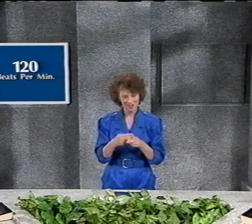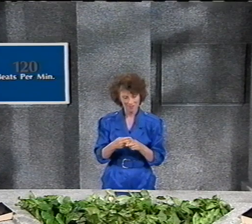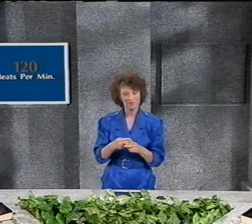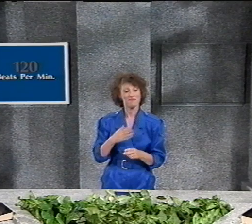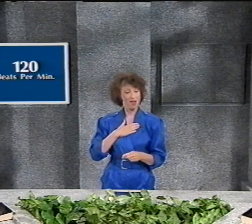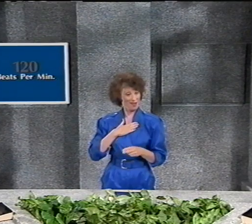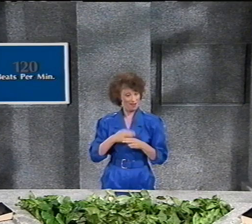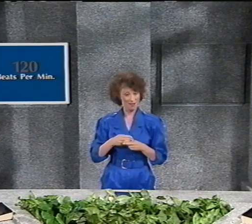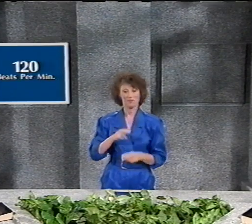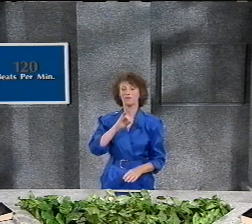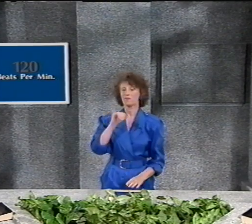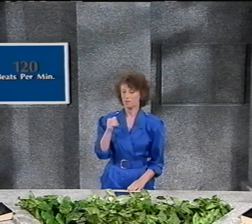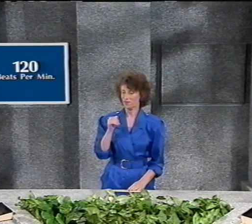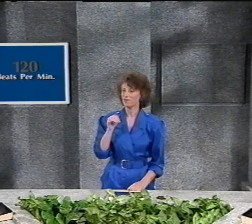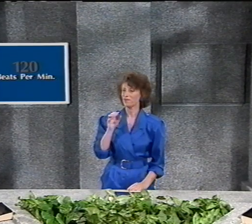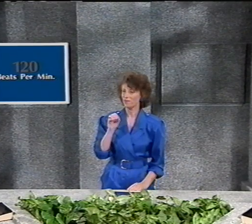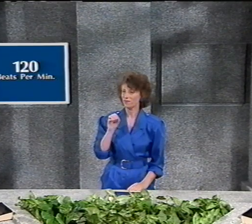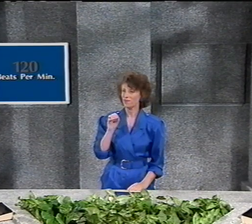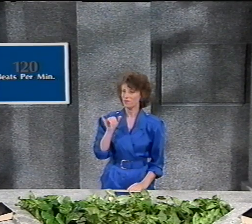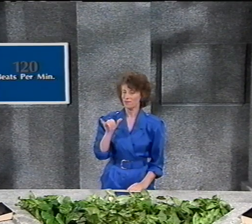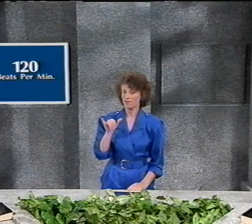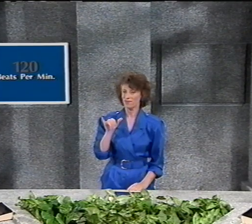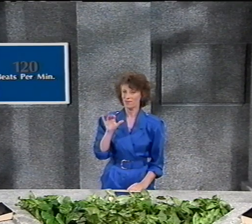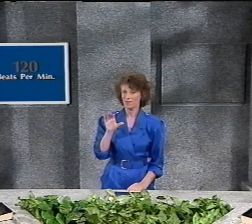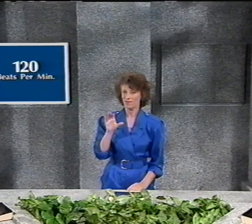Good. Spell your name. Here's mine, Joyce.